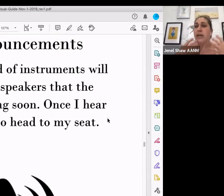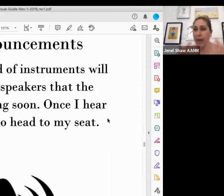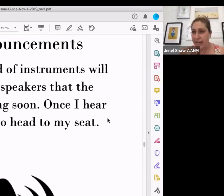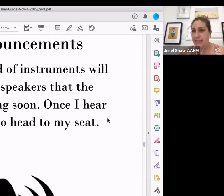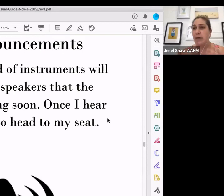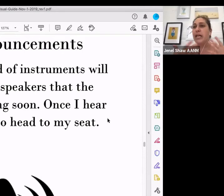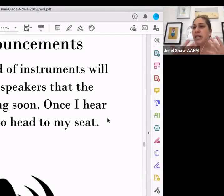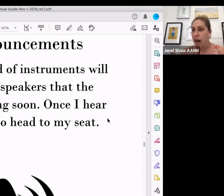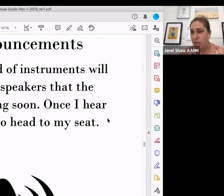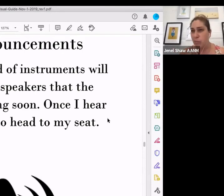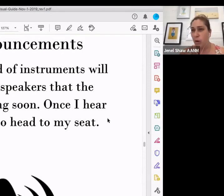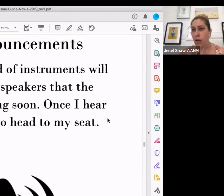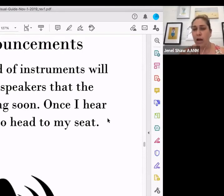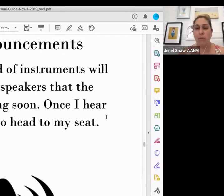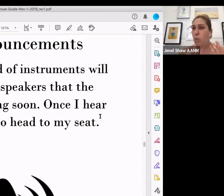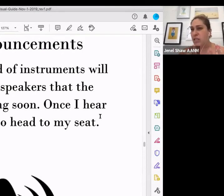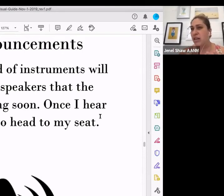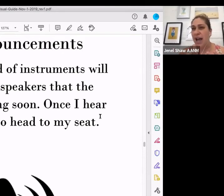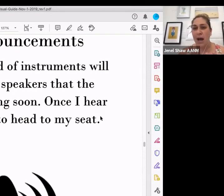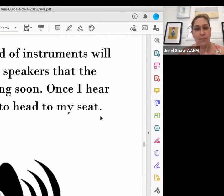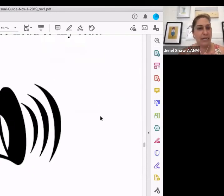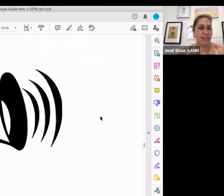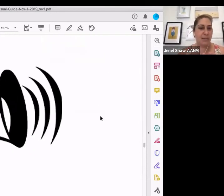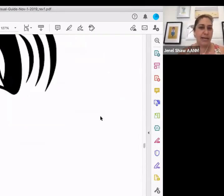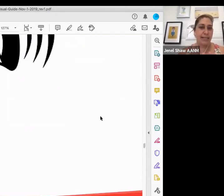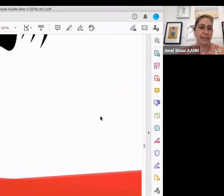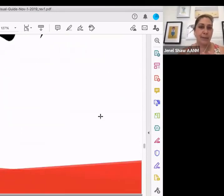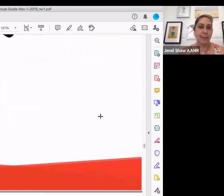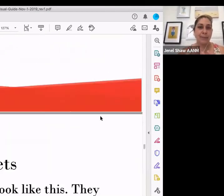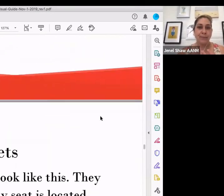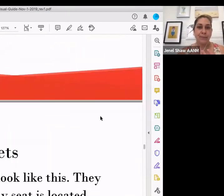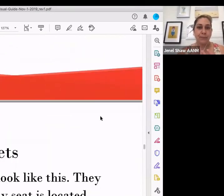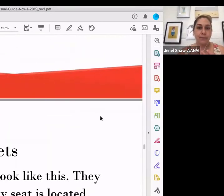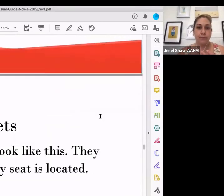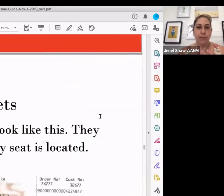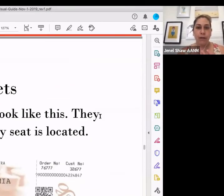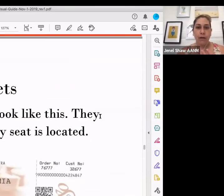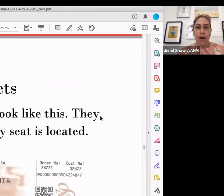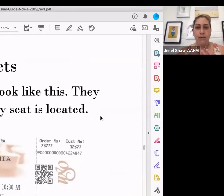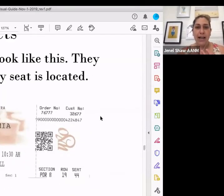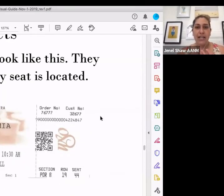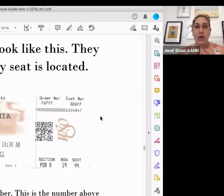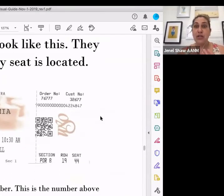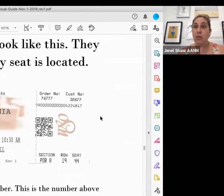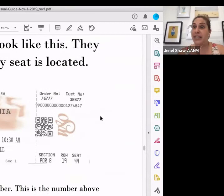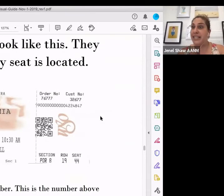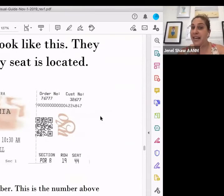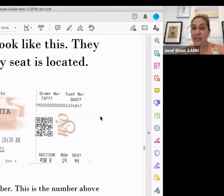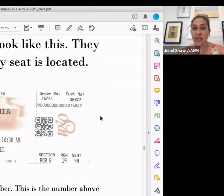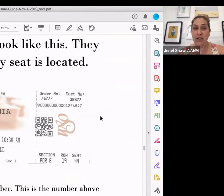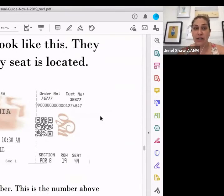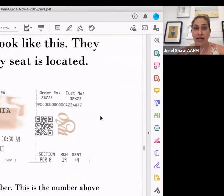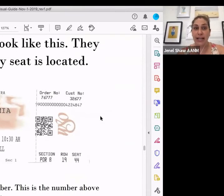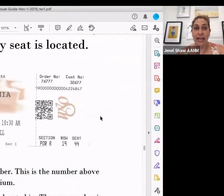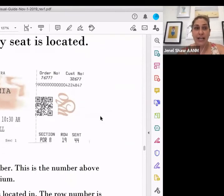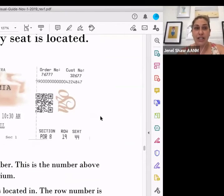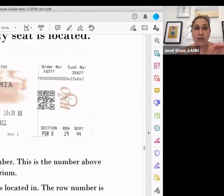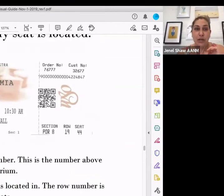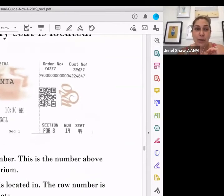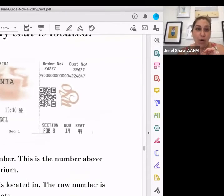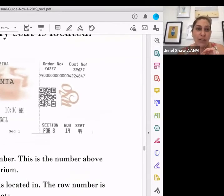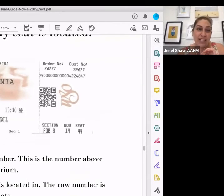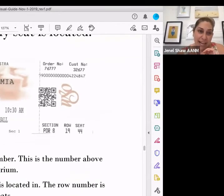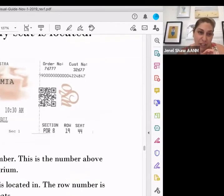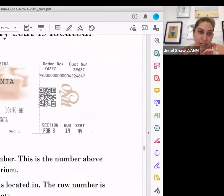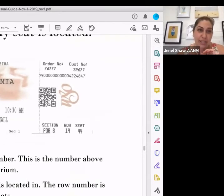So it's really making somebody comfortable about what's gonna happen in the space. All right, it shows you what the tickets look like. It